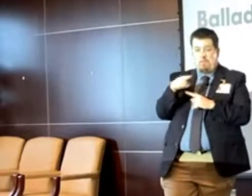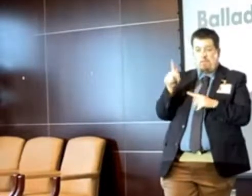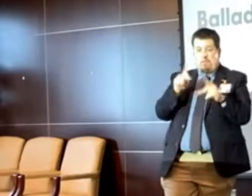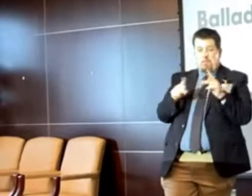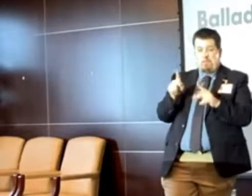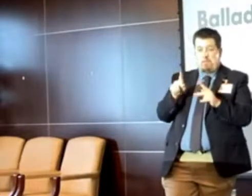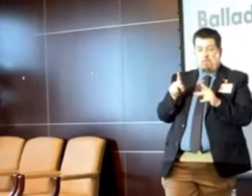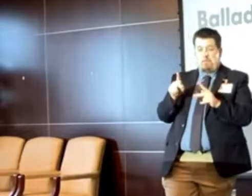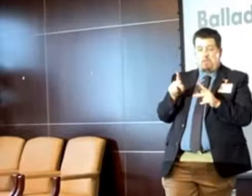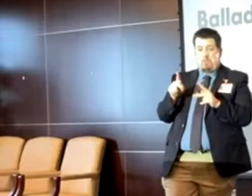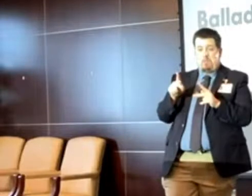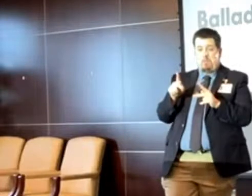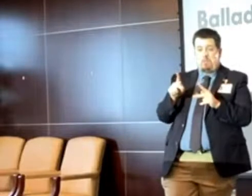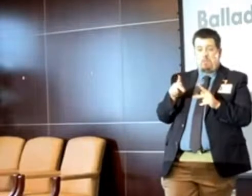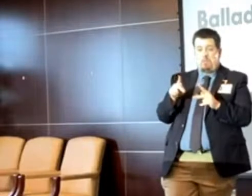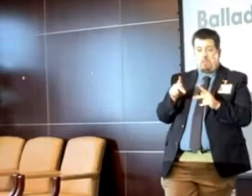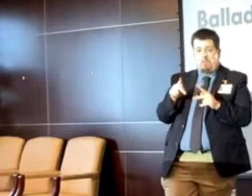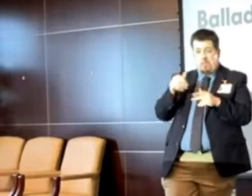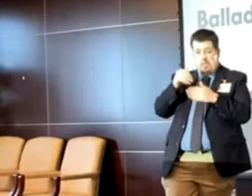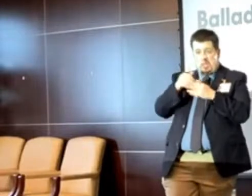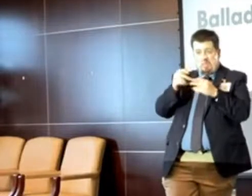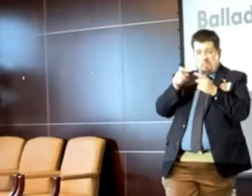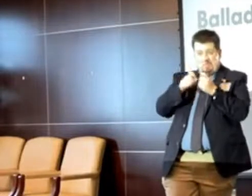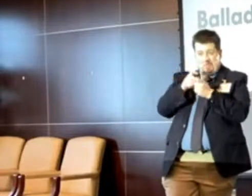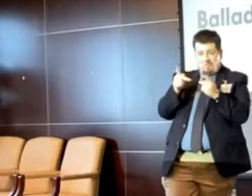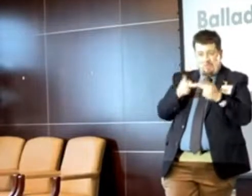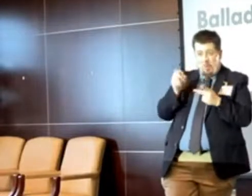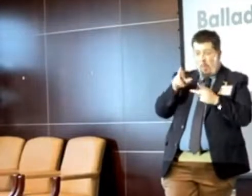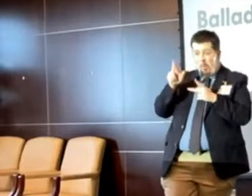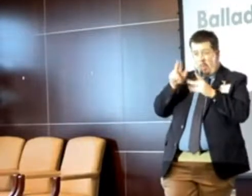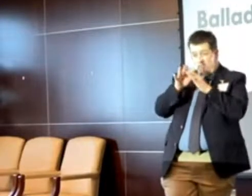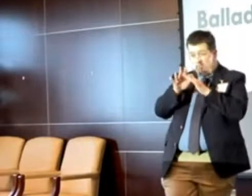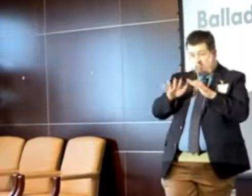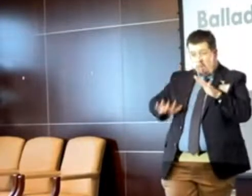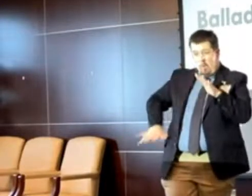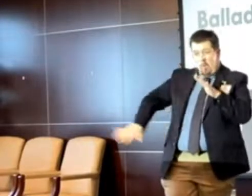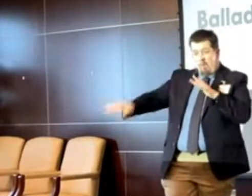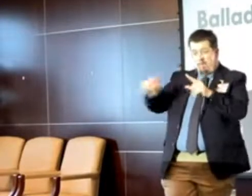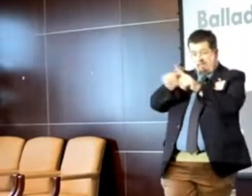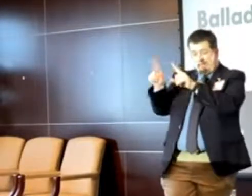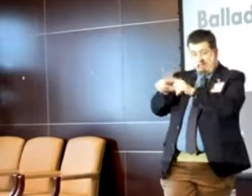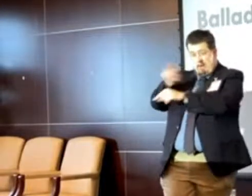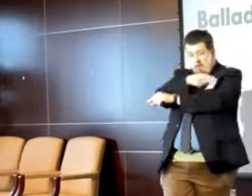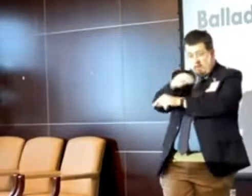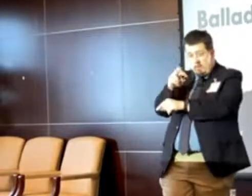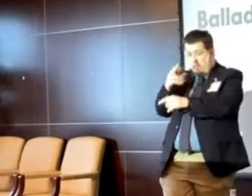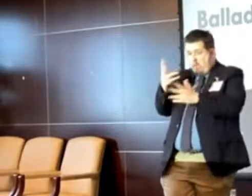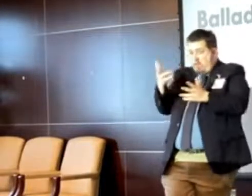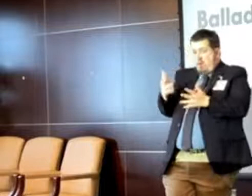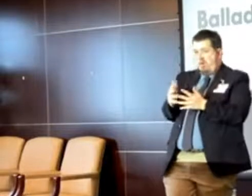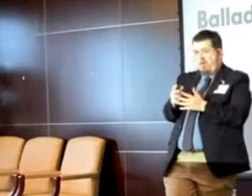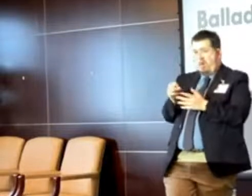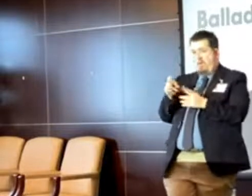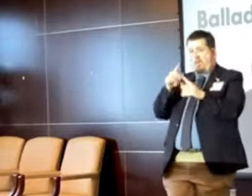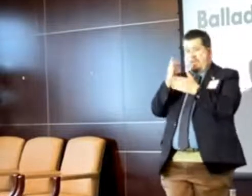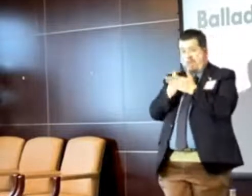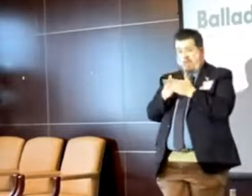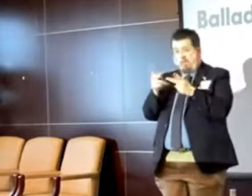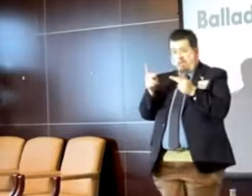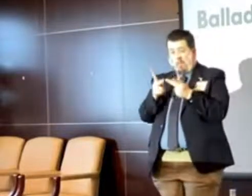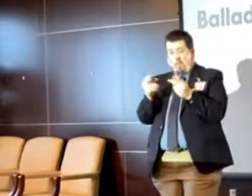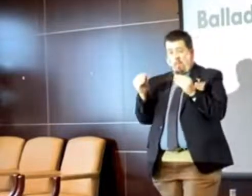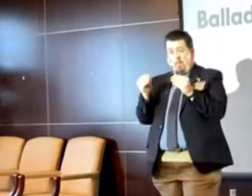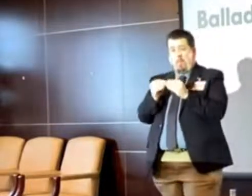are they concentrated in certain facilities, or are they sort of spread out? Are certain